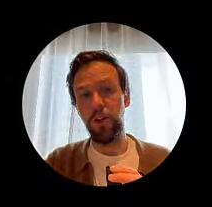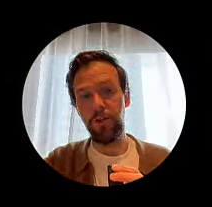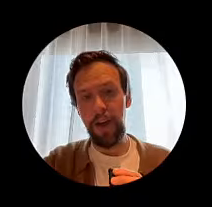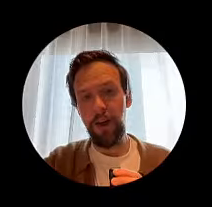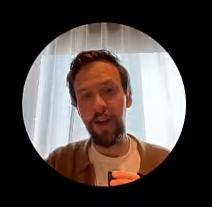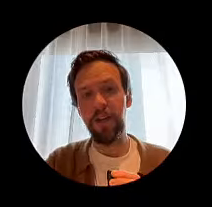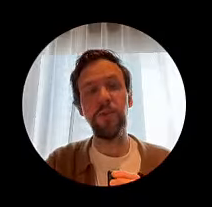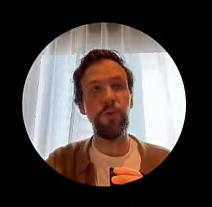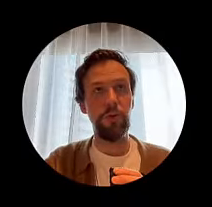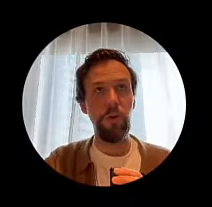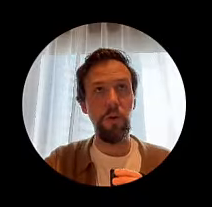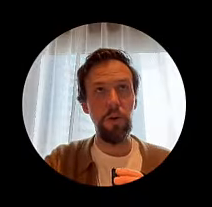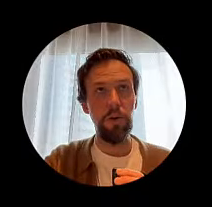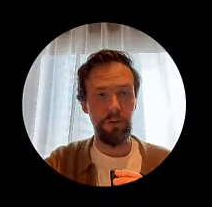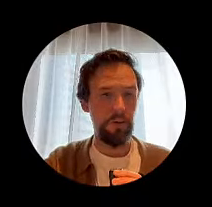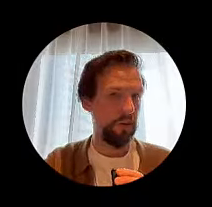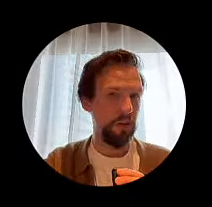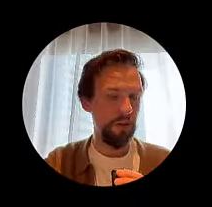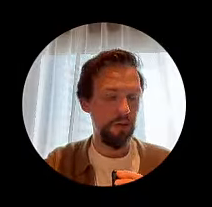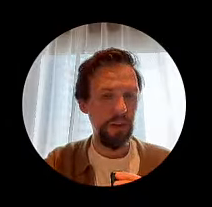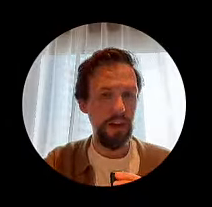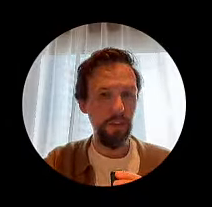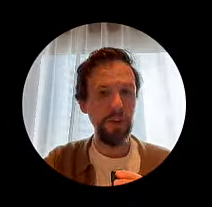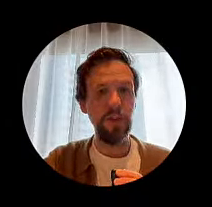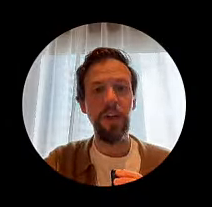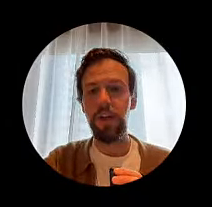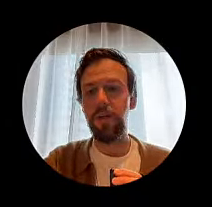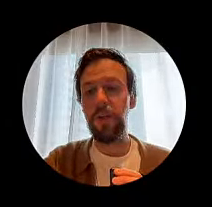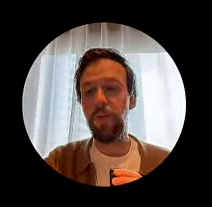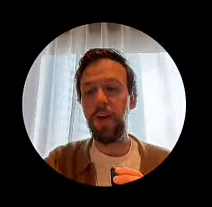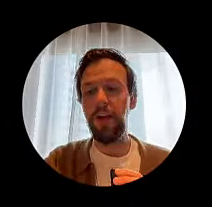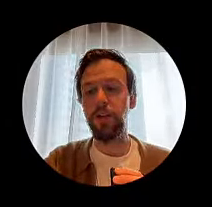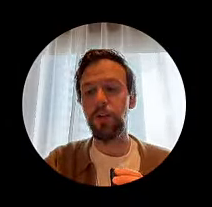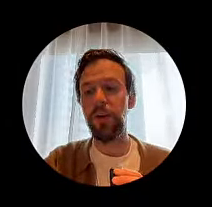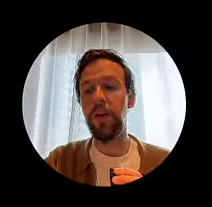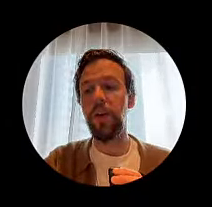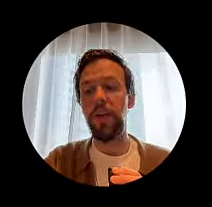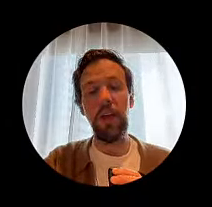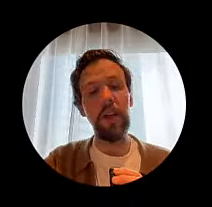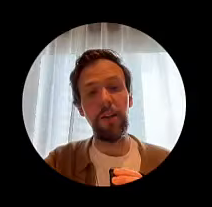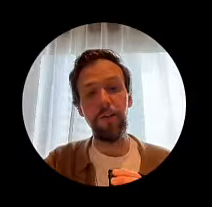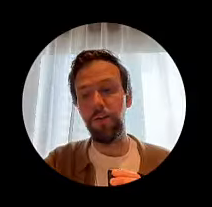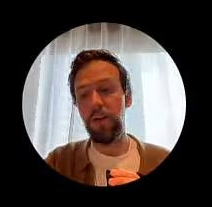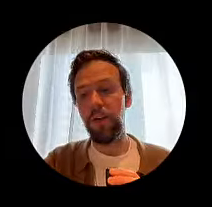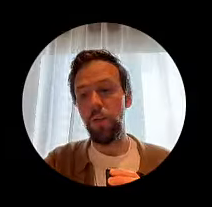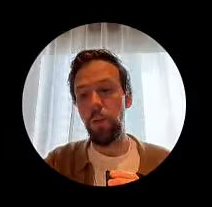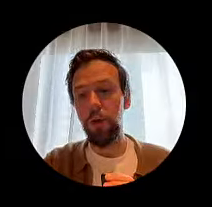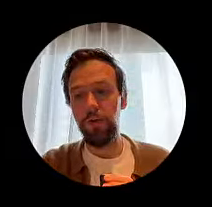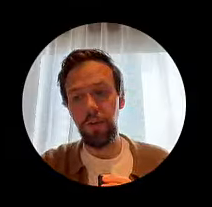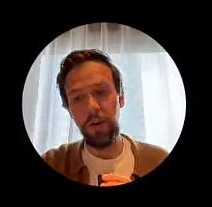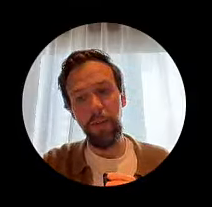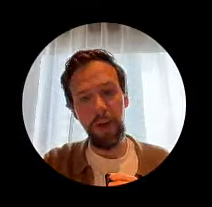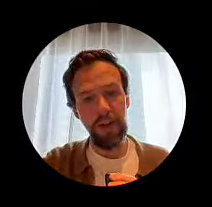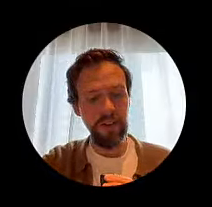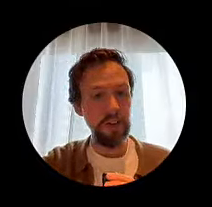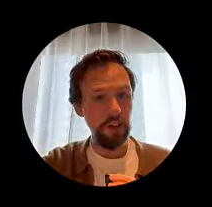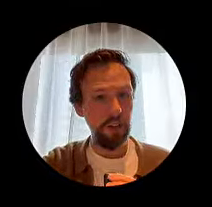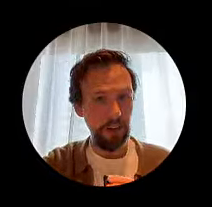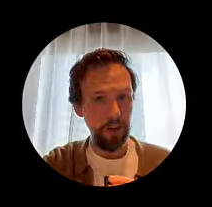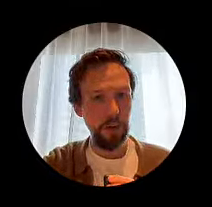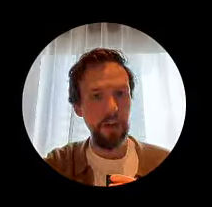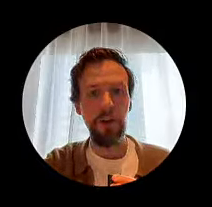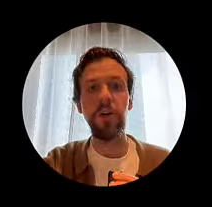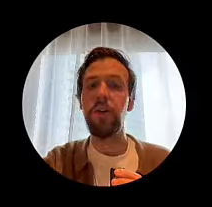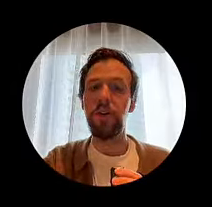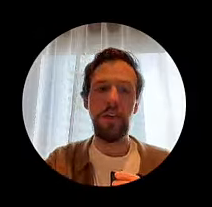has a lot of app icons for all of the different animals that people might enjoy. And if one of their app icons is